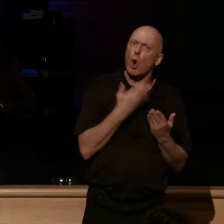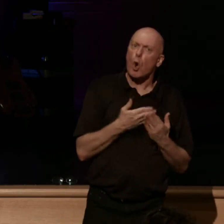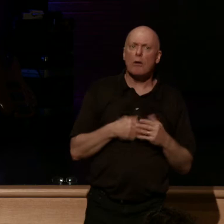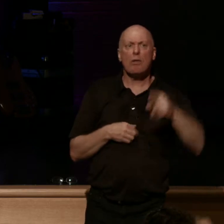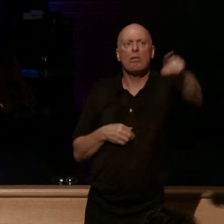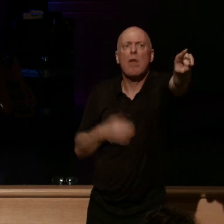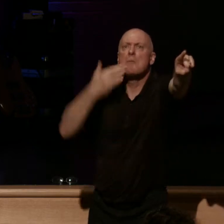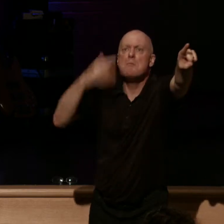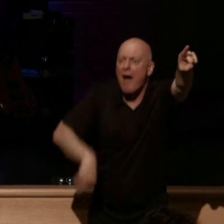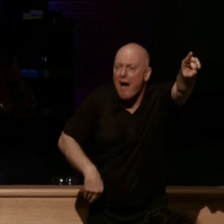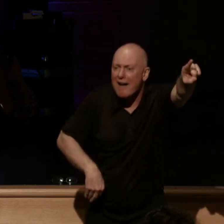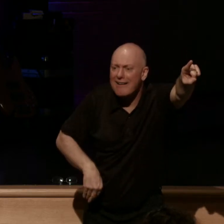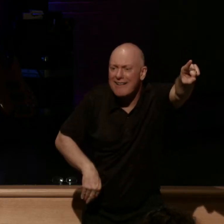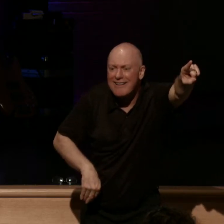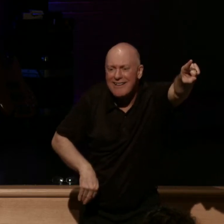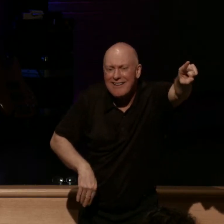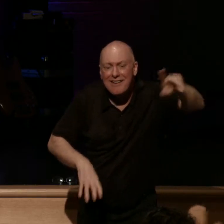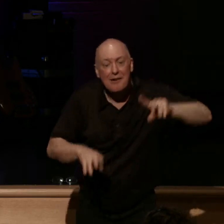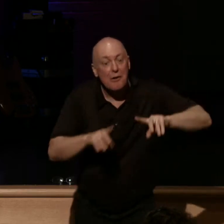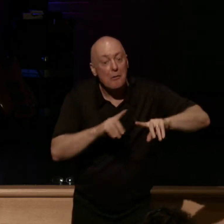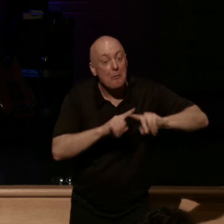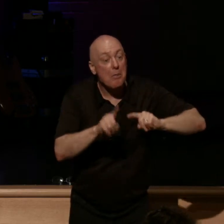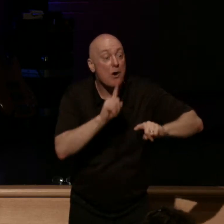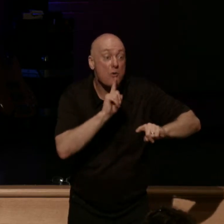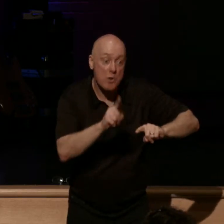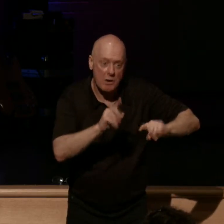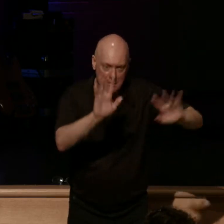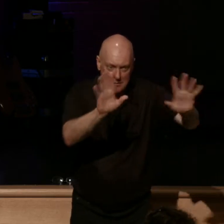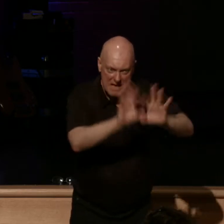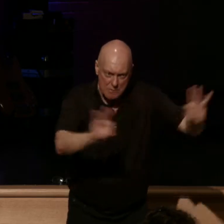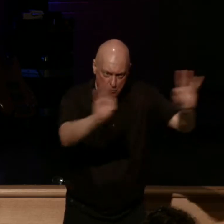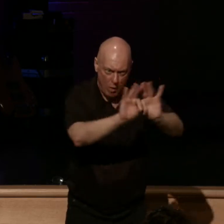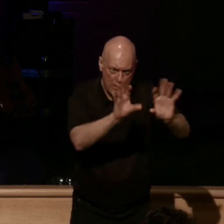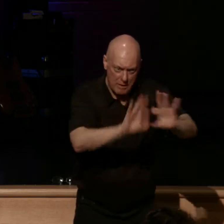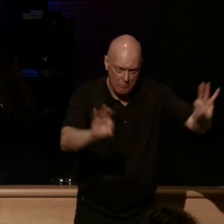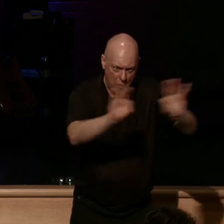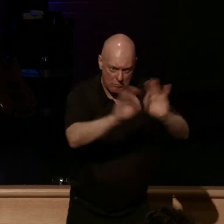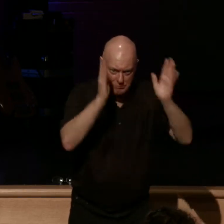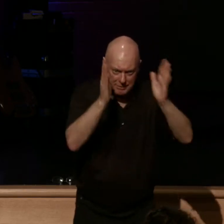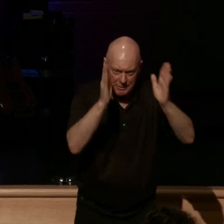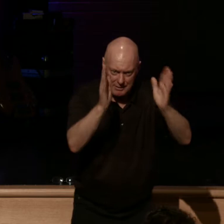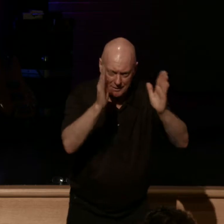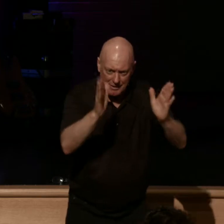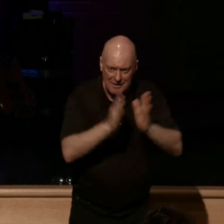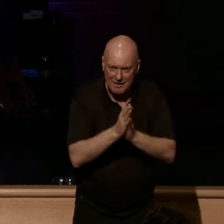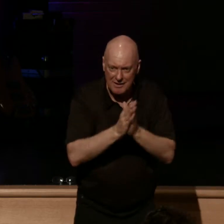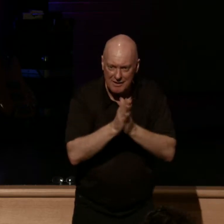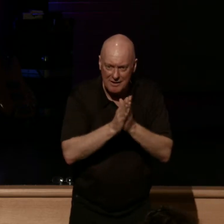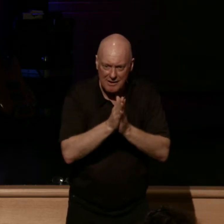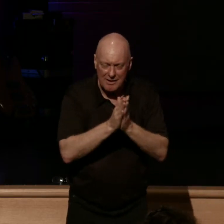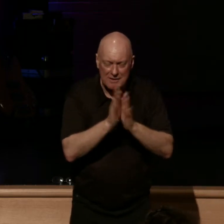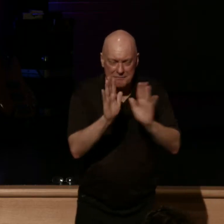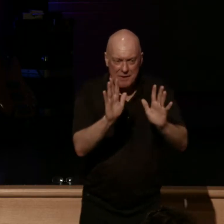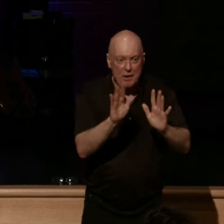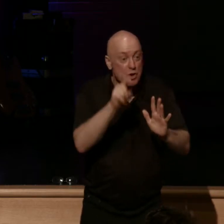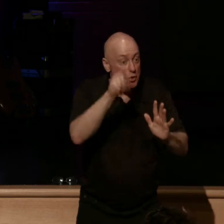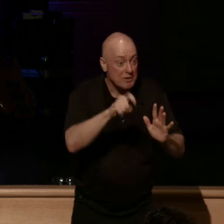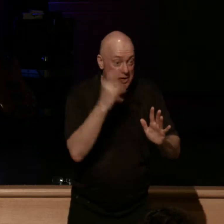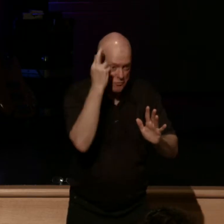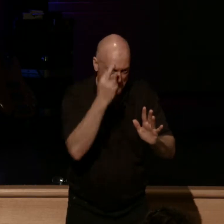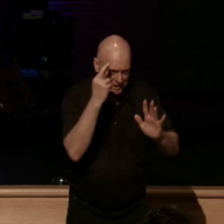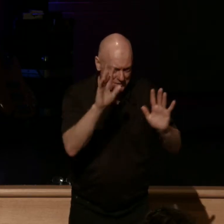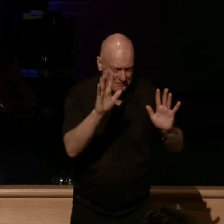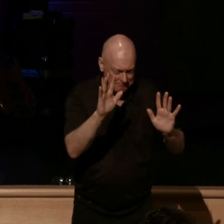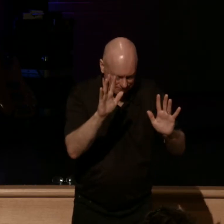ungodly. So in their very accusation, this is very important for self-awareness. Self-awareness will save you a ton of unnecessary pain, heartache, and